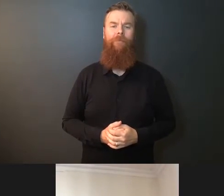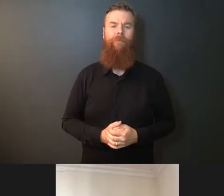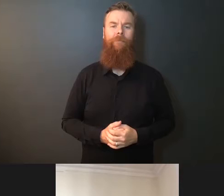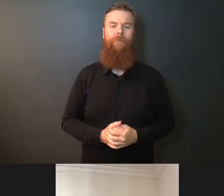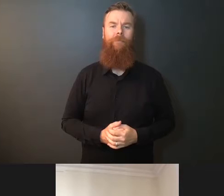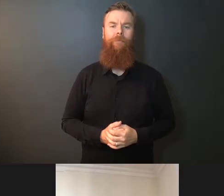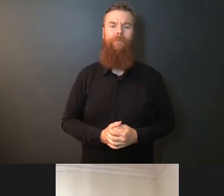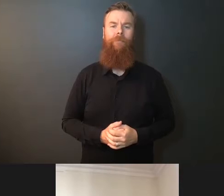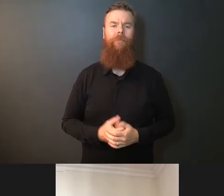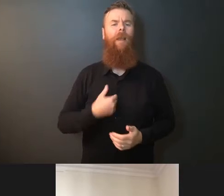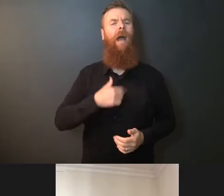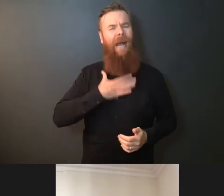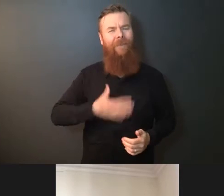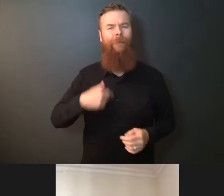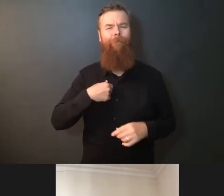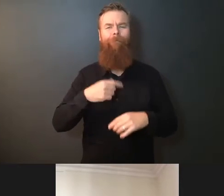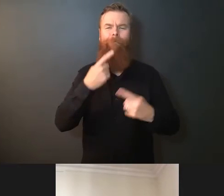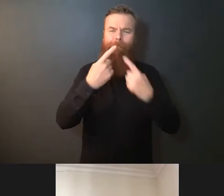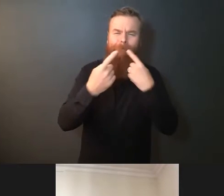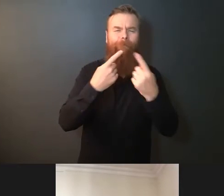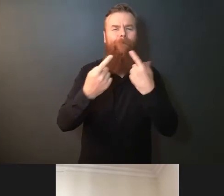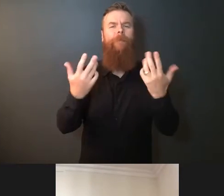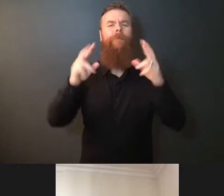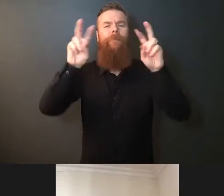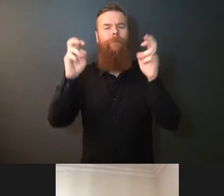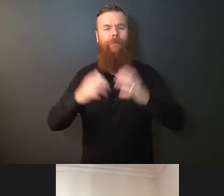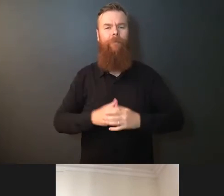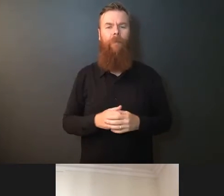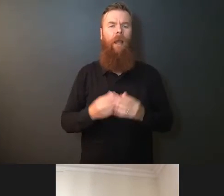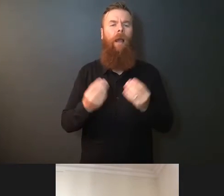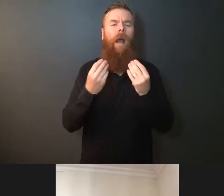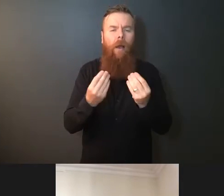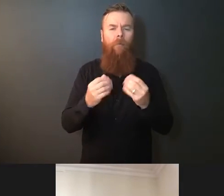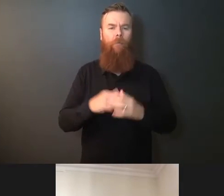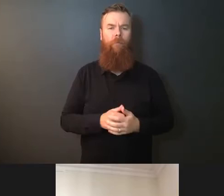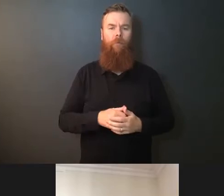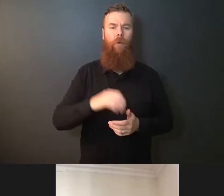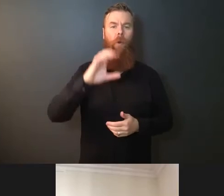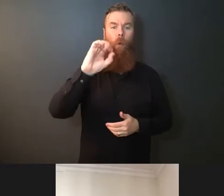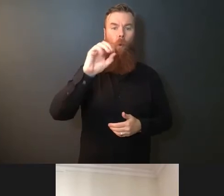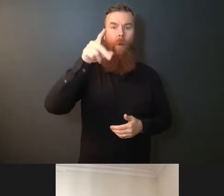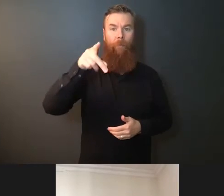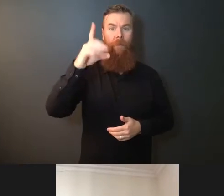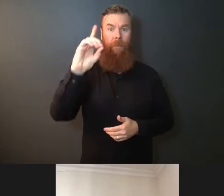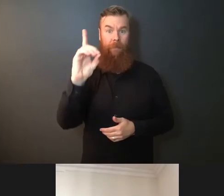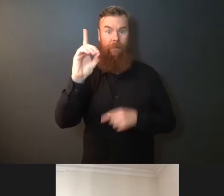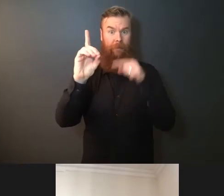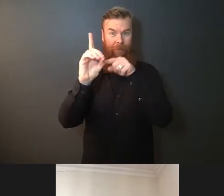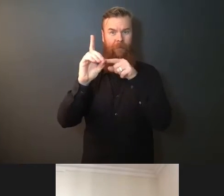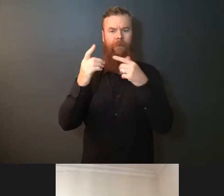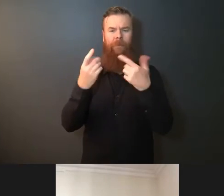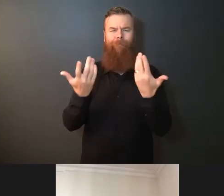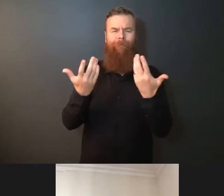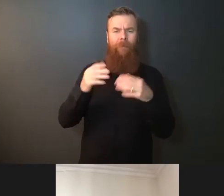how can OPDs include youth with disabilities in their programmings?